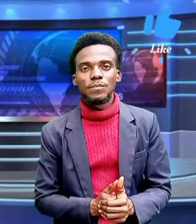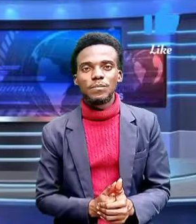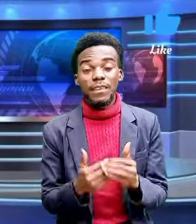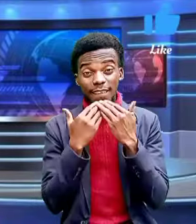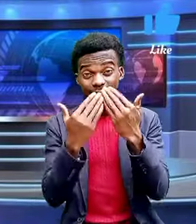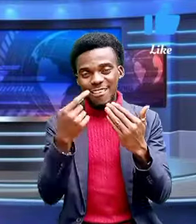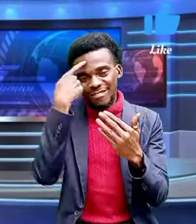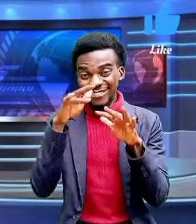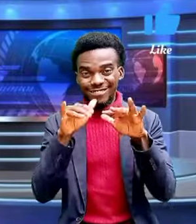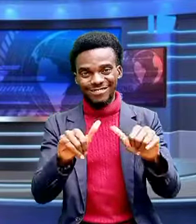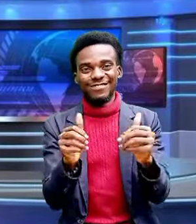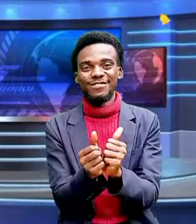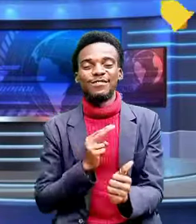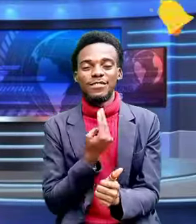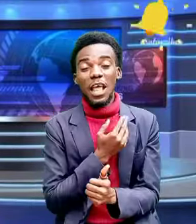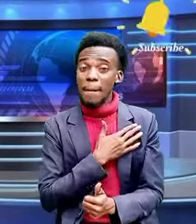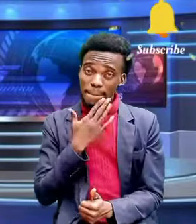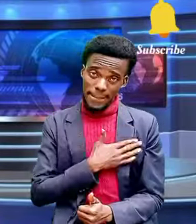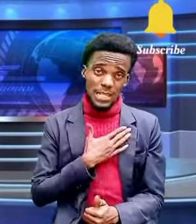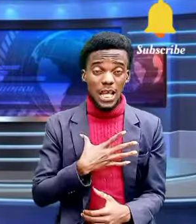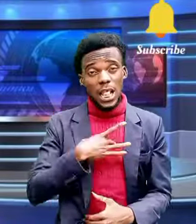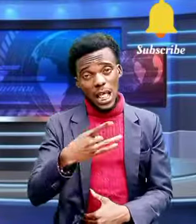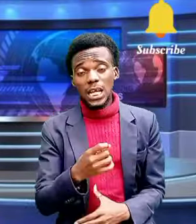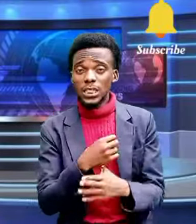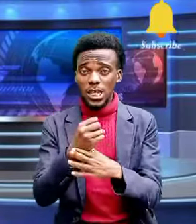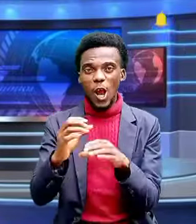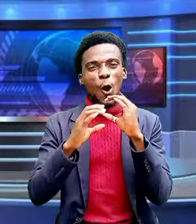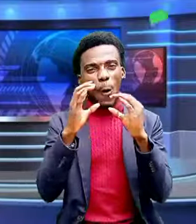Thank you for staying with us. Please kindly like, share, comment, and